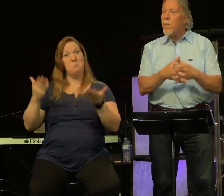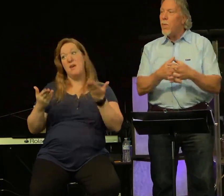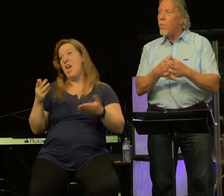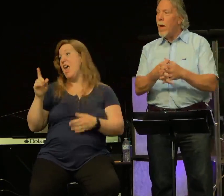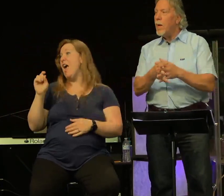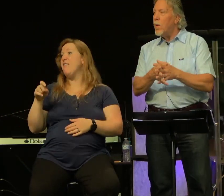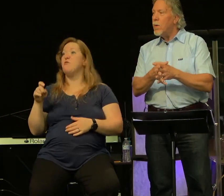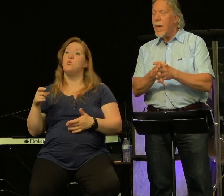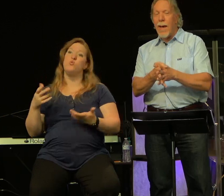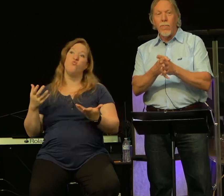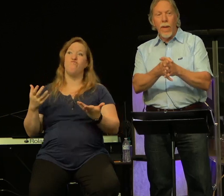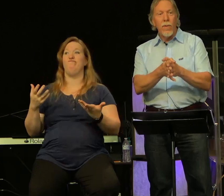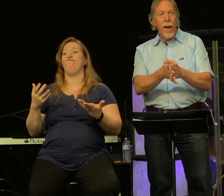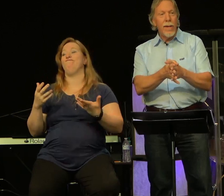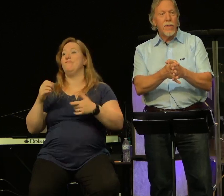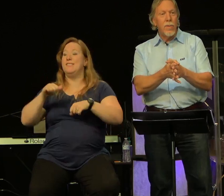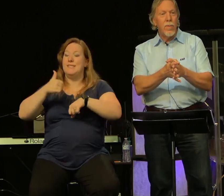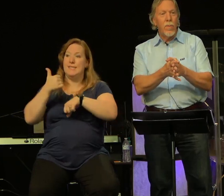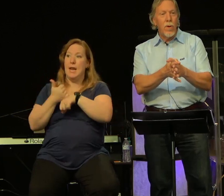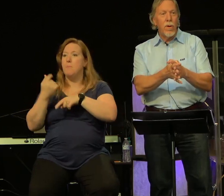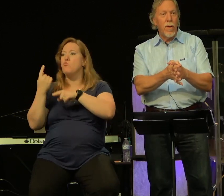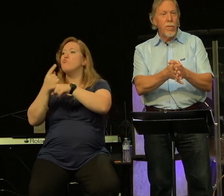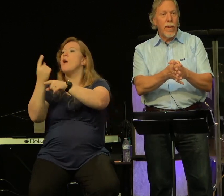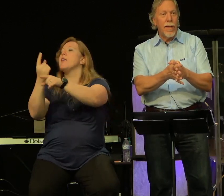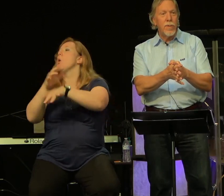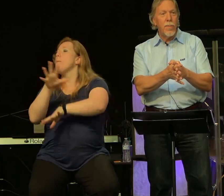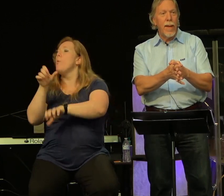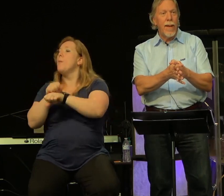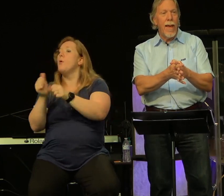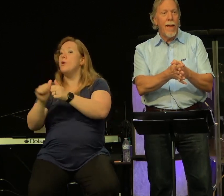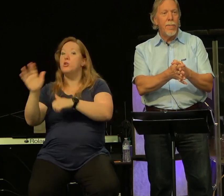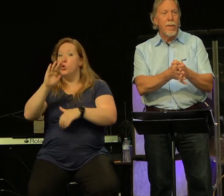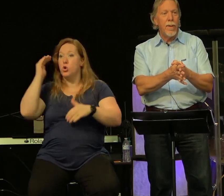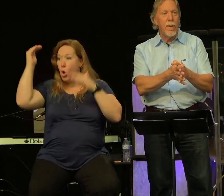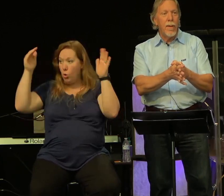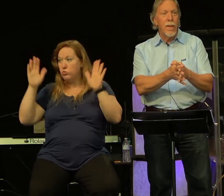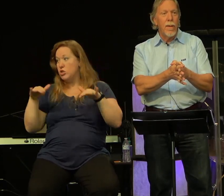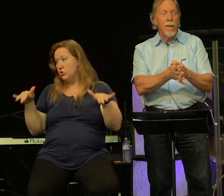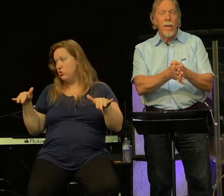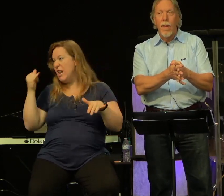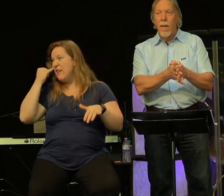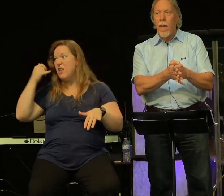set up a regular kind of interaction with your adult kids to make that happen.